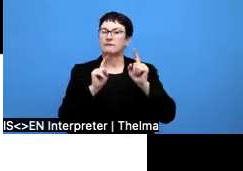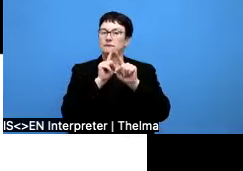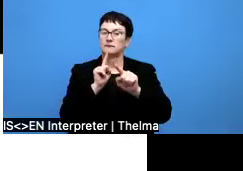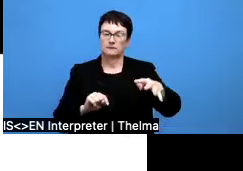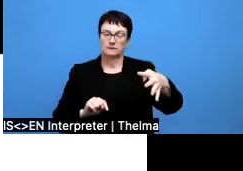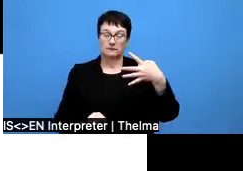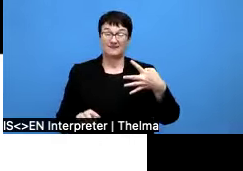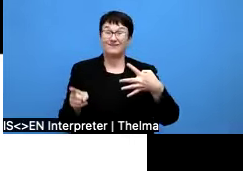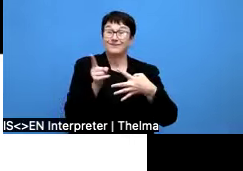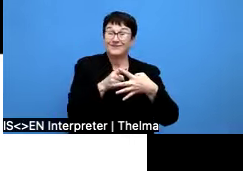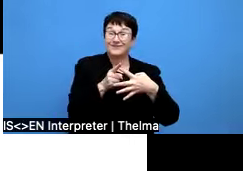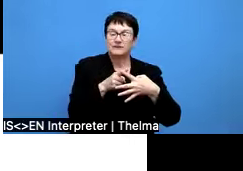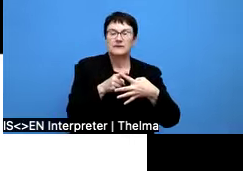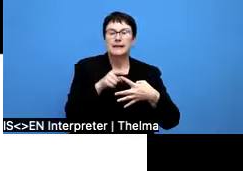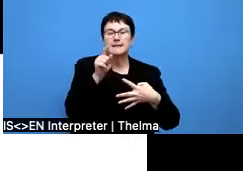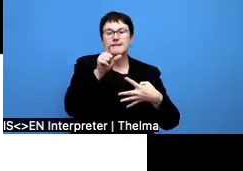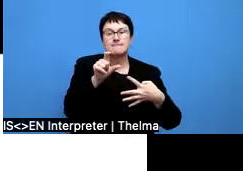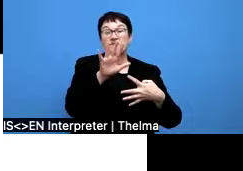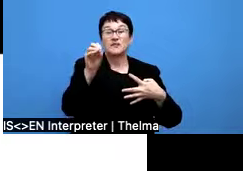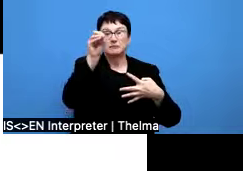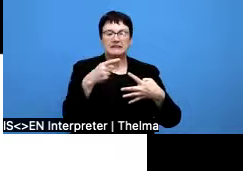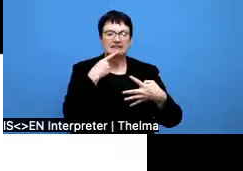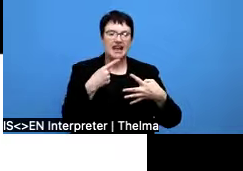21% of you said they are not covered at all.